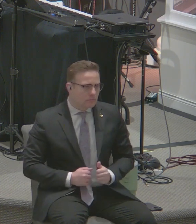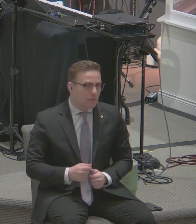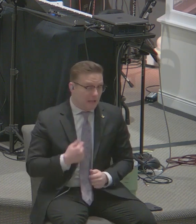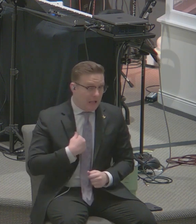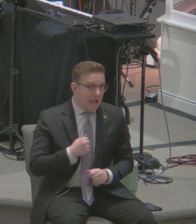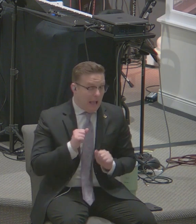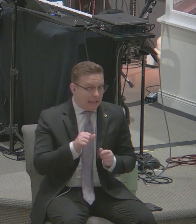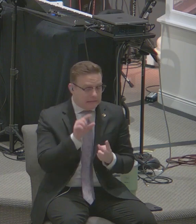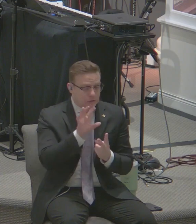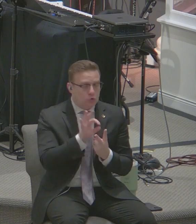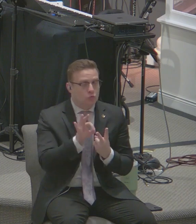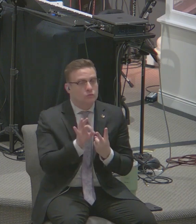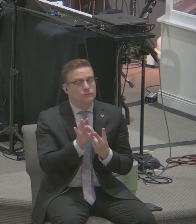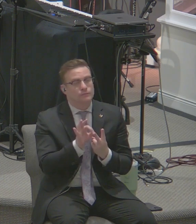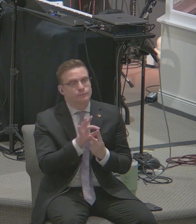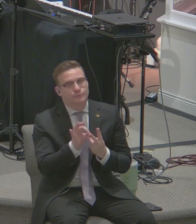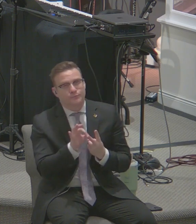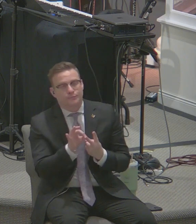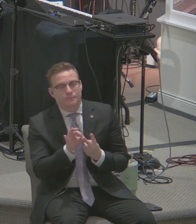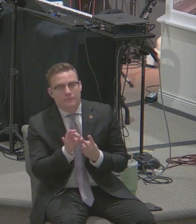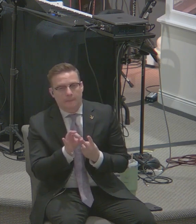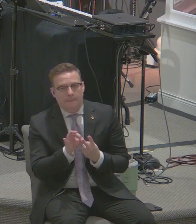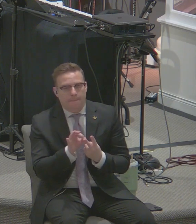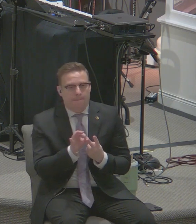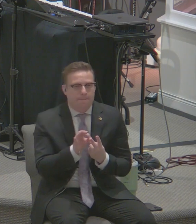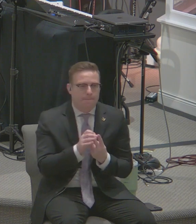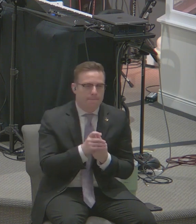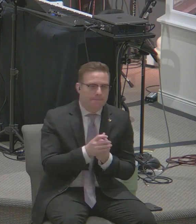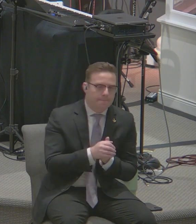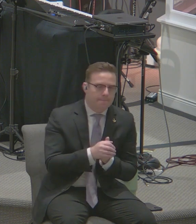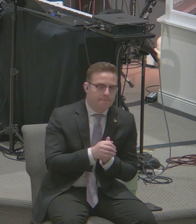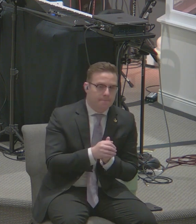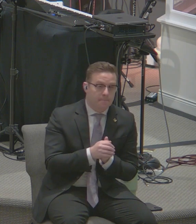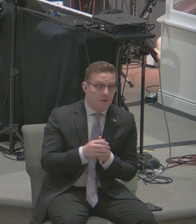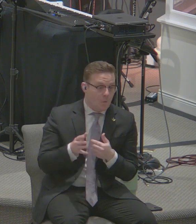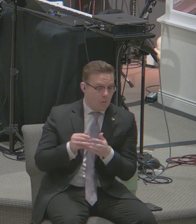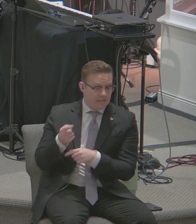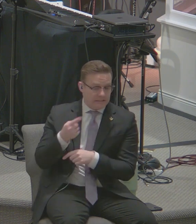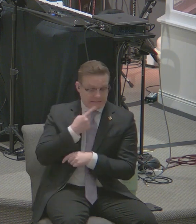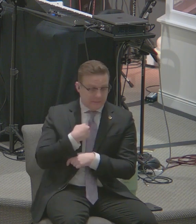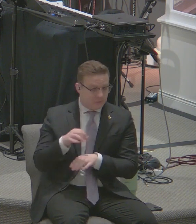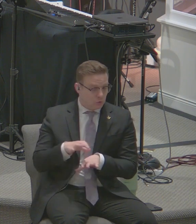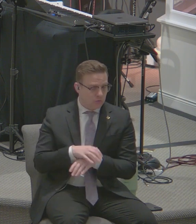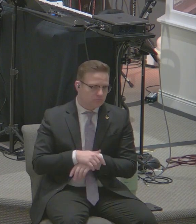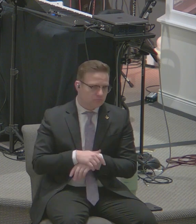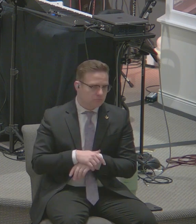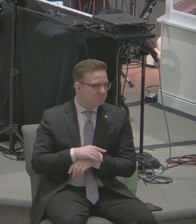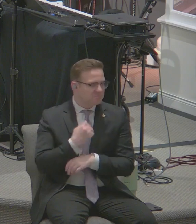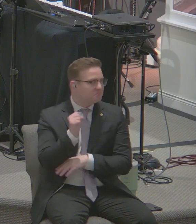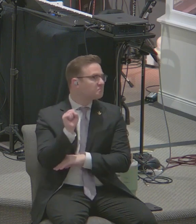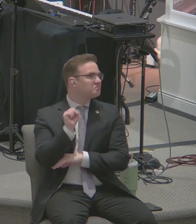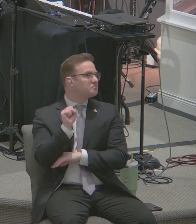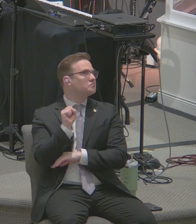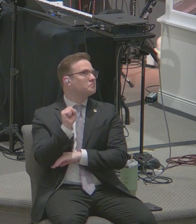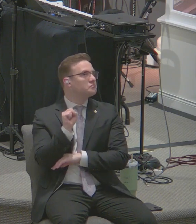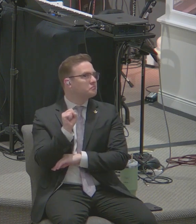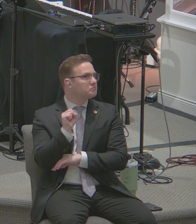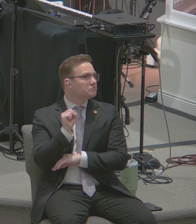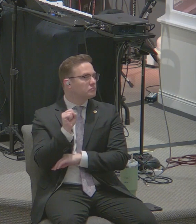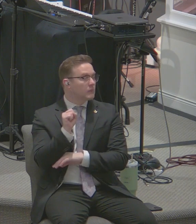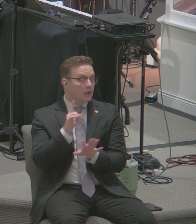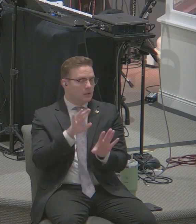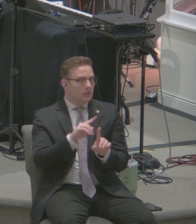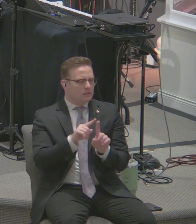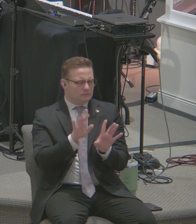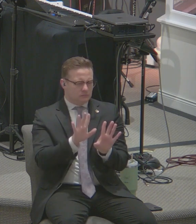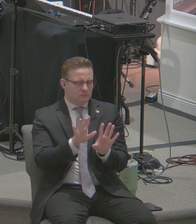I can choose that what he tells me to do, I will not listen. Actually,